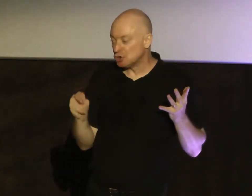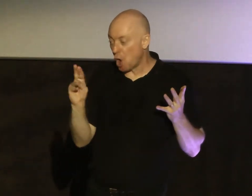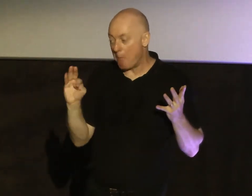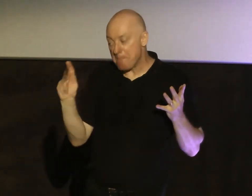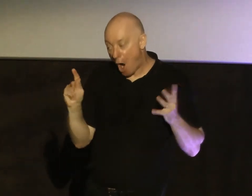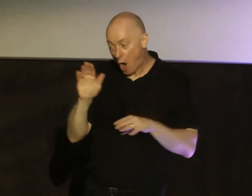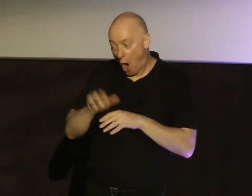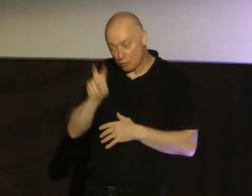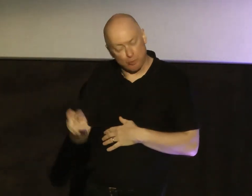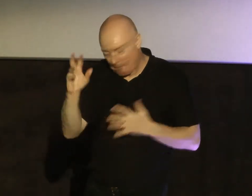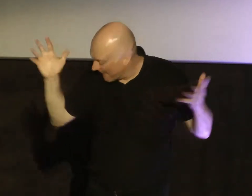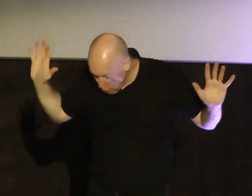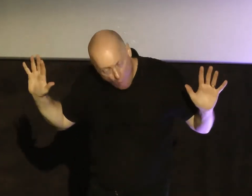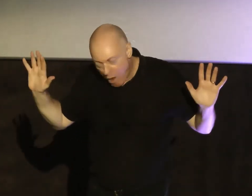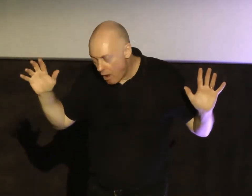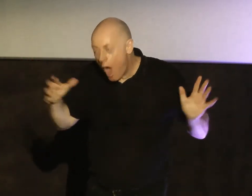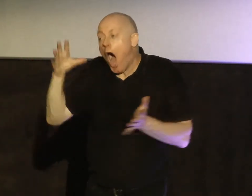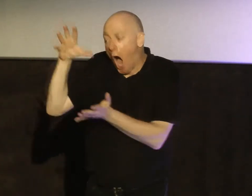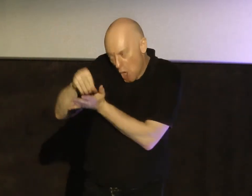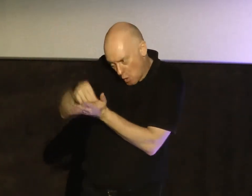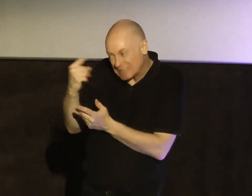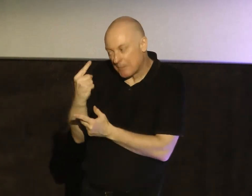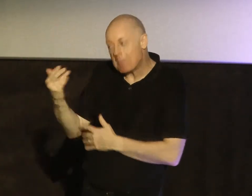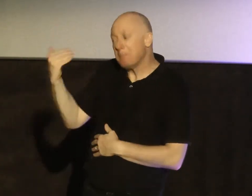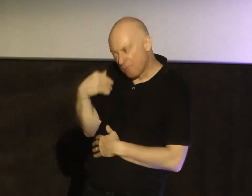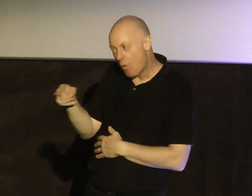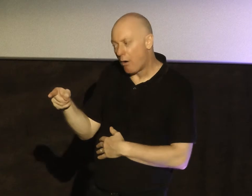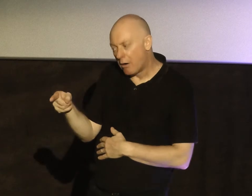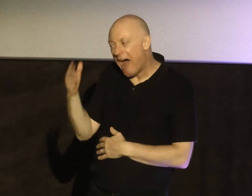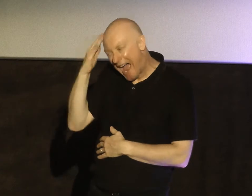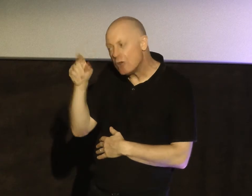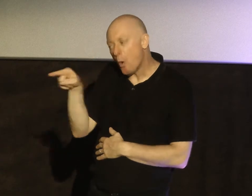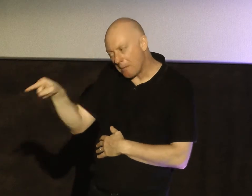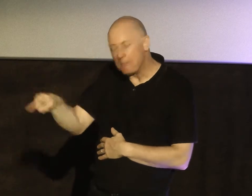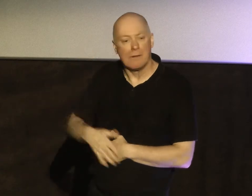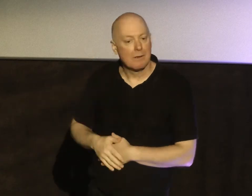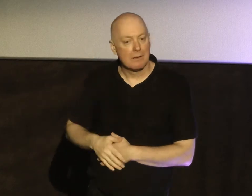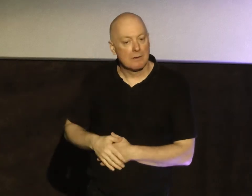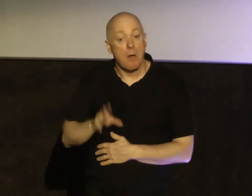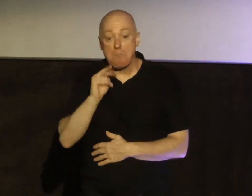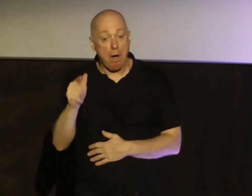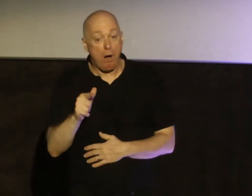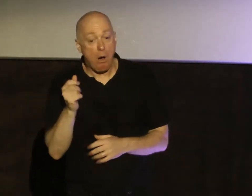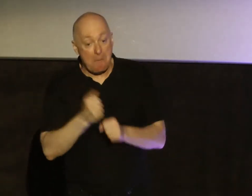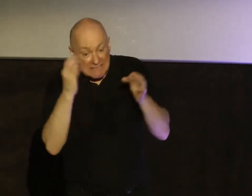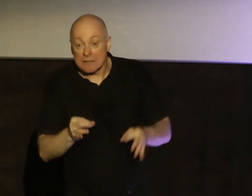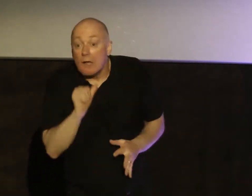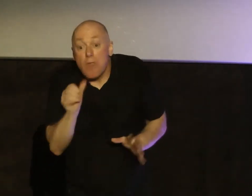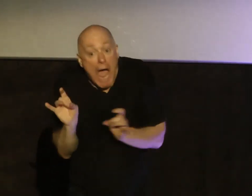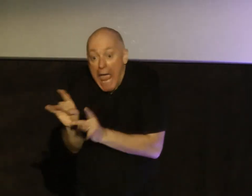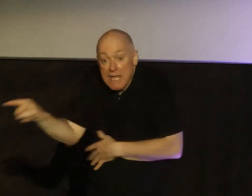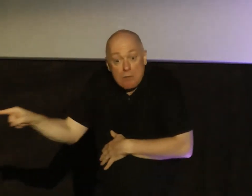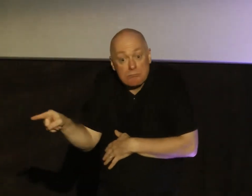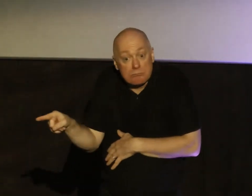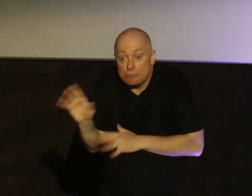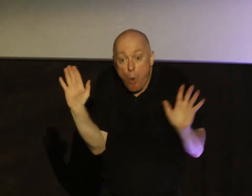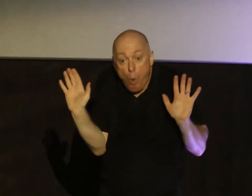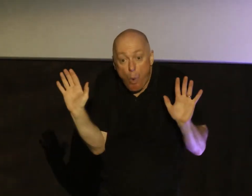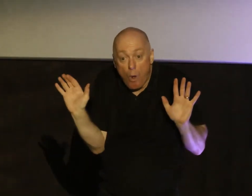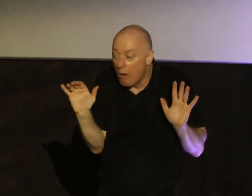particular trip. He's learned something about his relationship with John Mark. He makes a decision. Doesn't mean he hates him. Doesn't mean he doesn't like him. Doesn't mean he hasn't forgiven him.